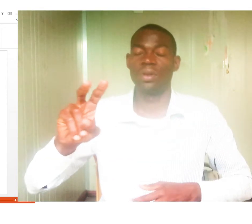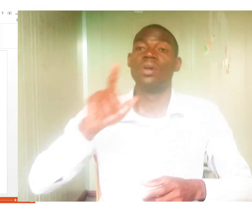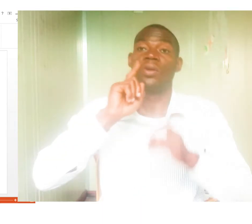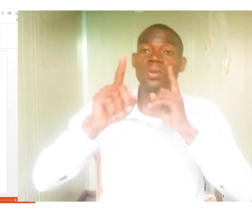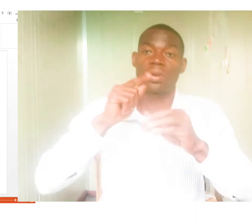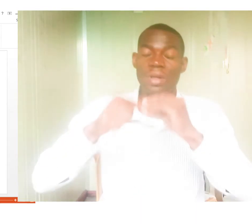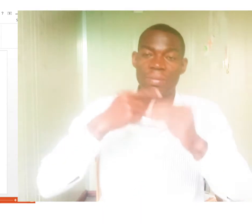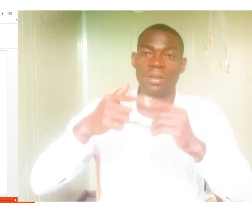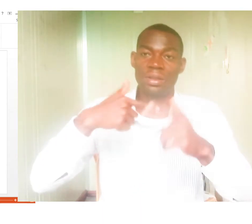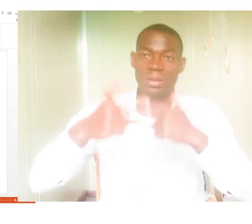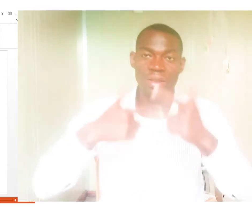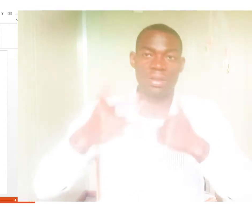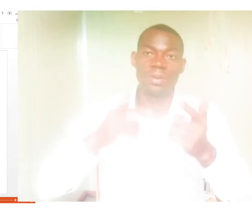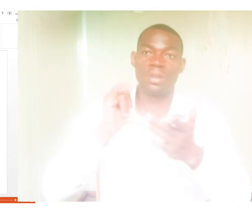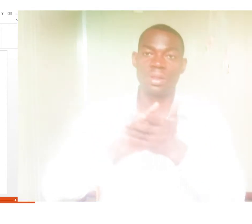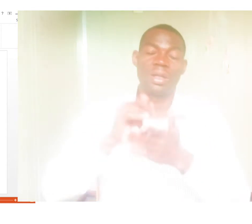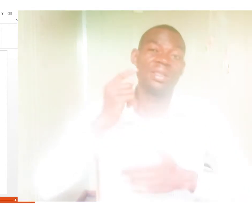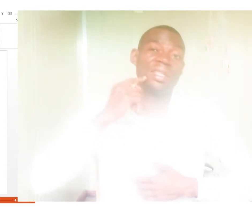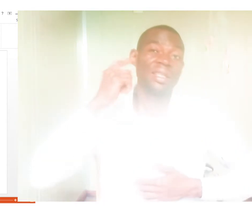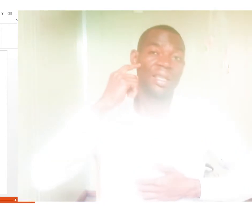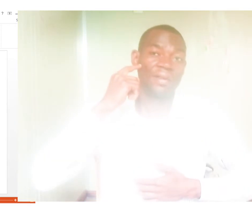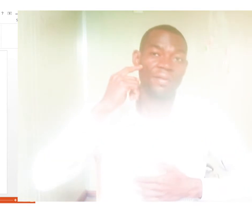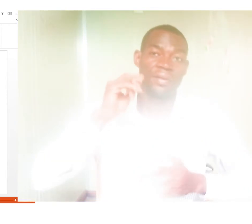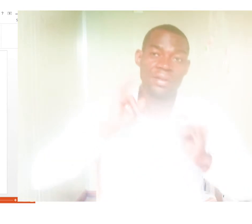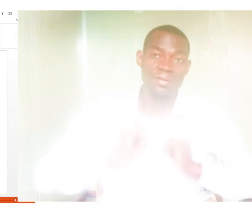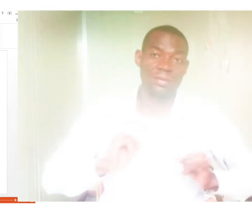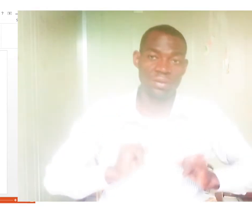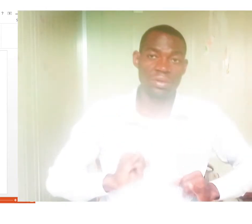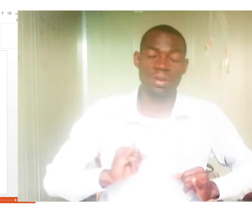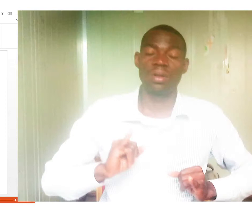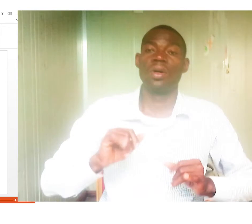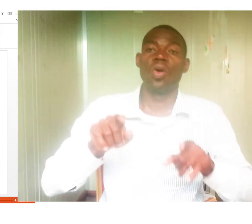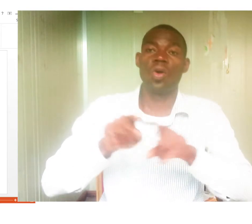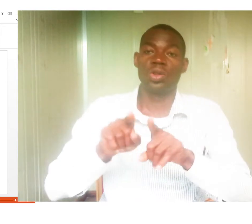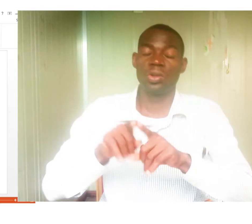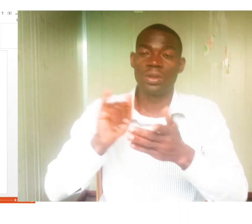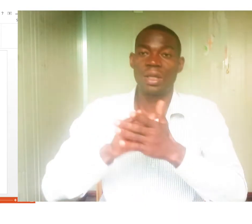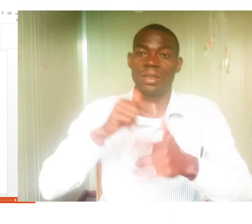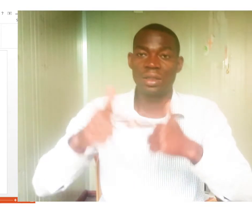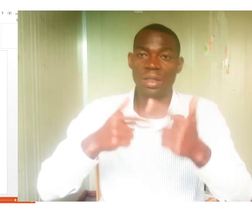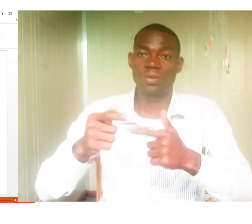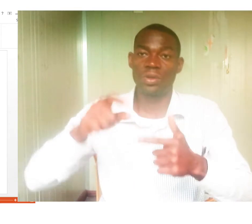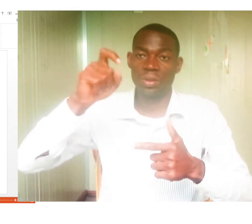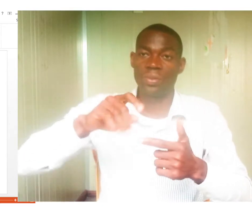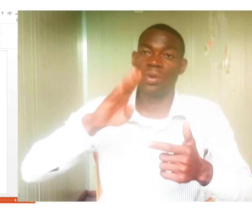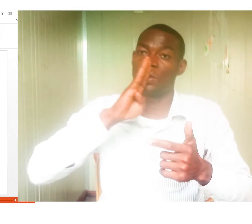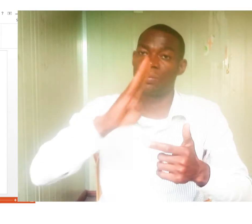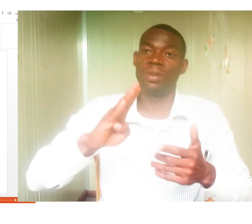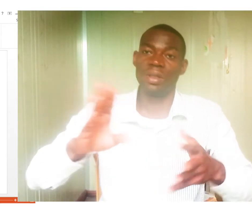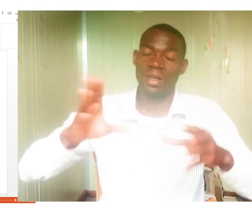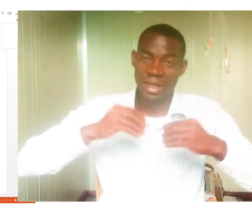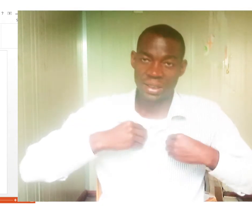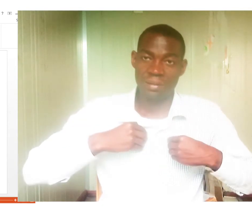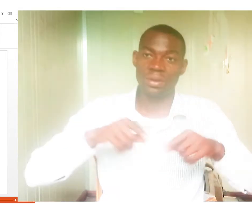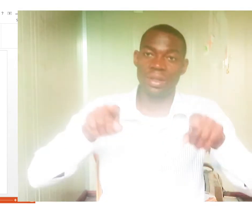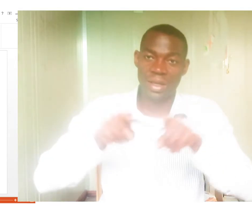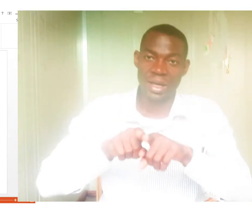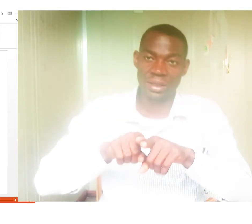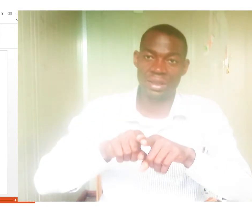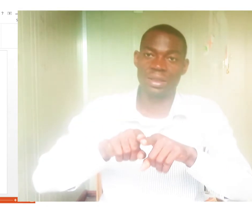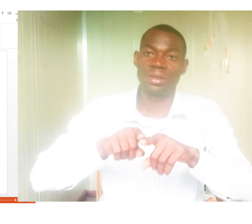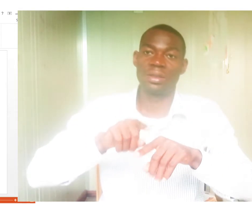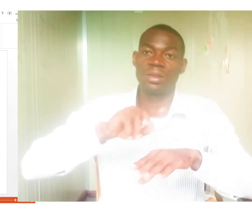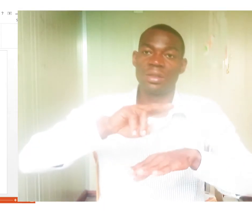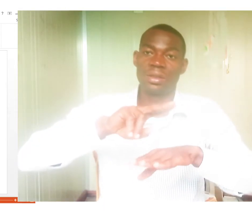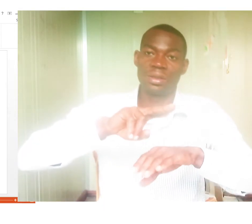individual or sign language must be taken as a national language. The United Nations Convention on the Rights of Persons